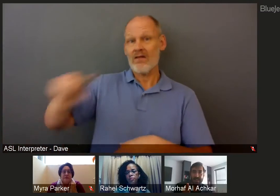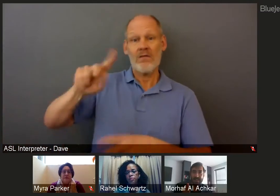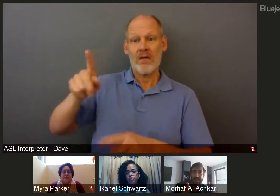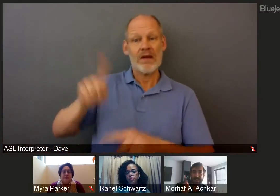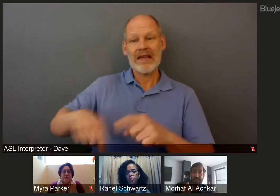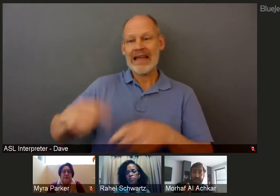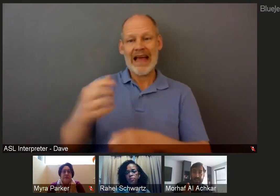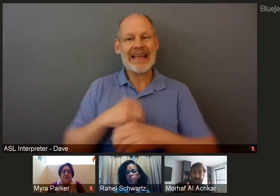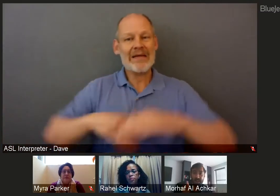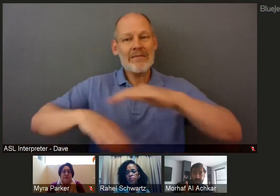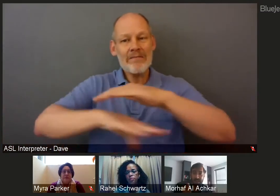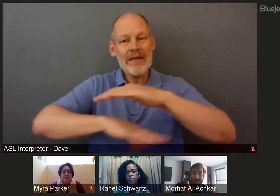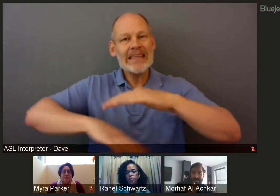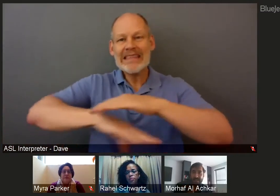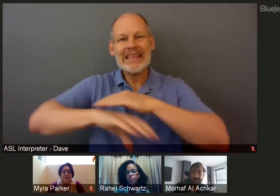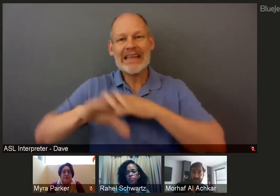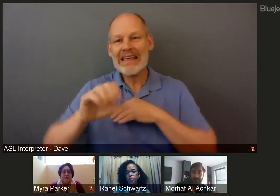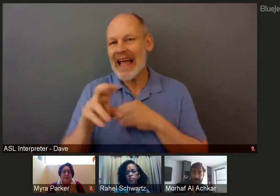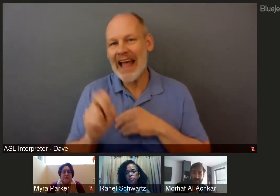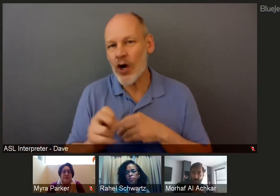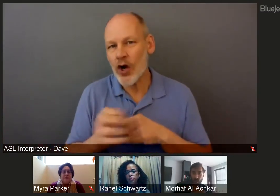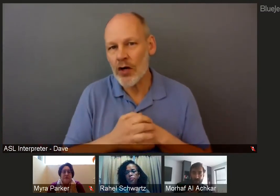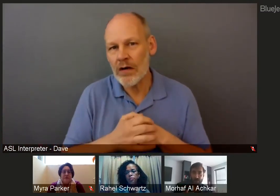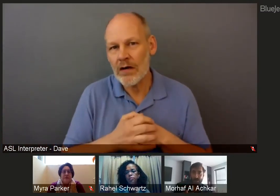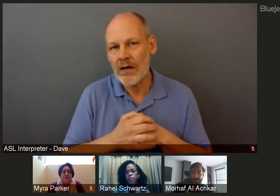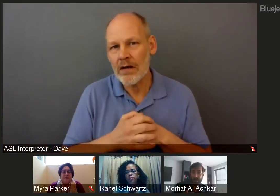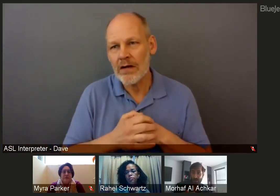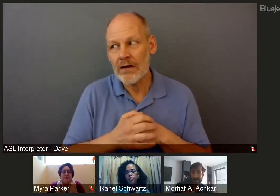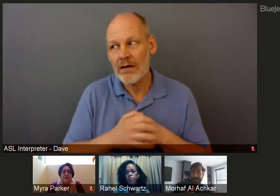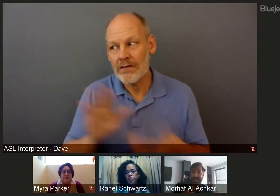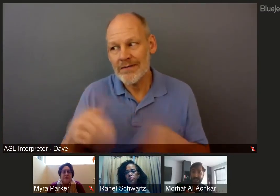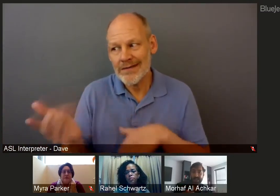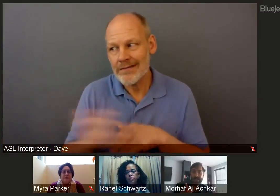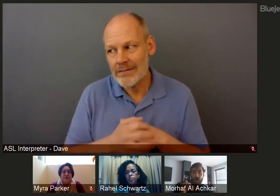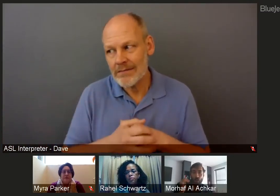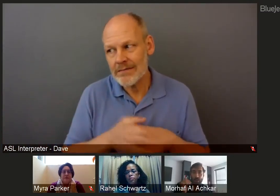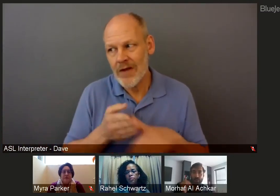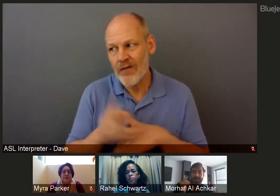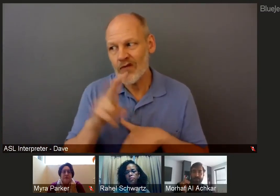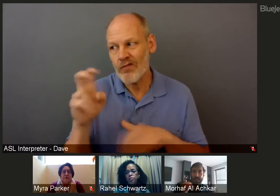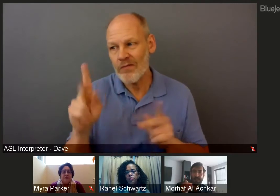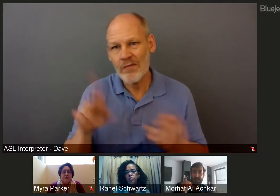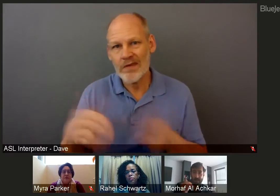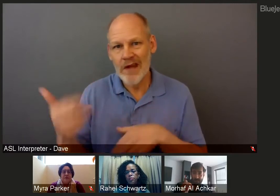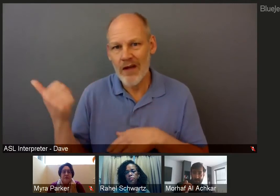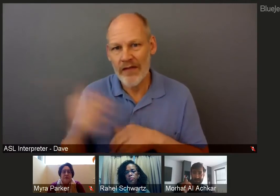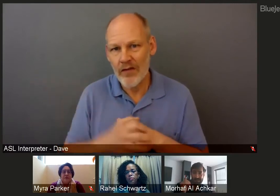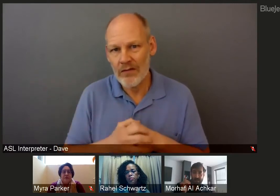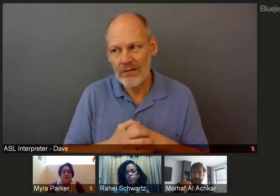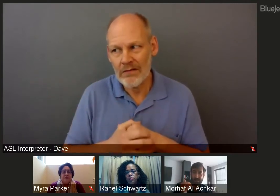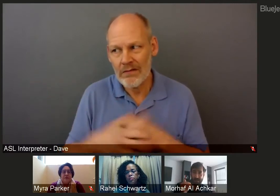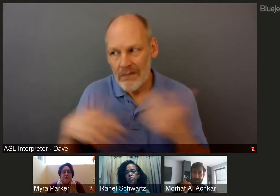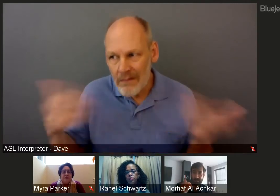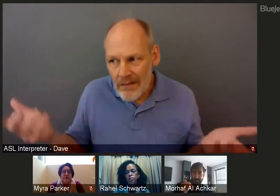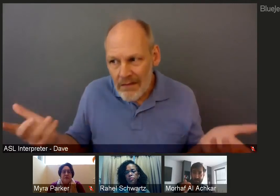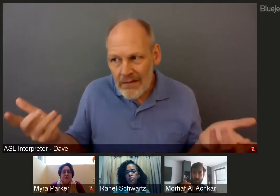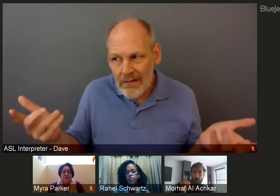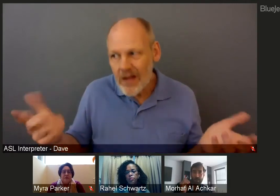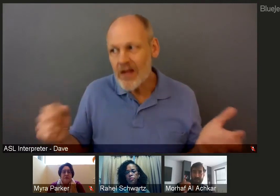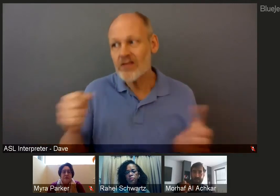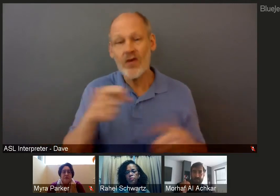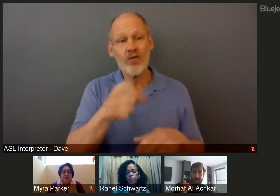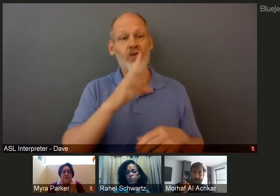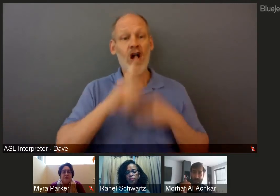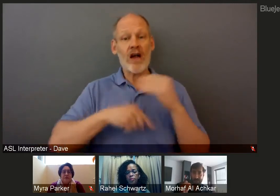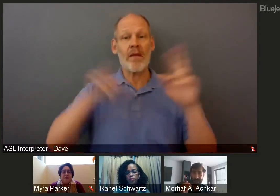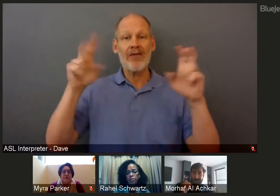basic care, they're getting killed. Over 200 people are dying. When we speak about disparity,